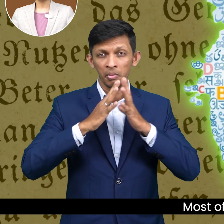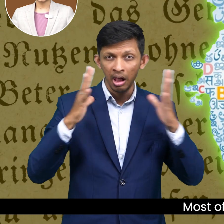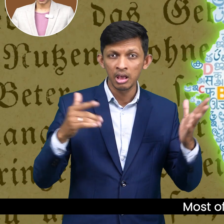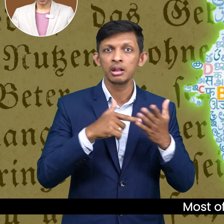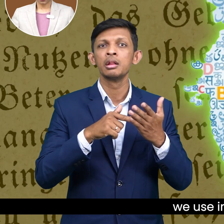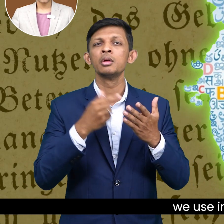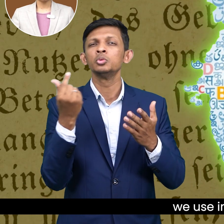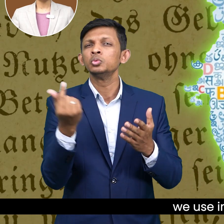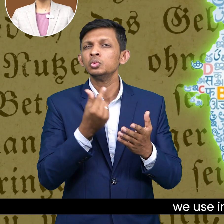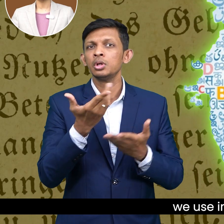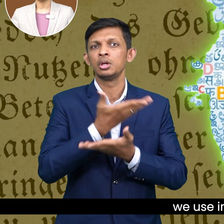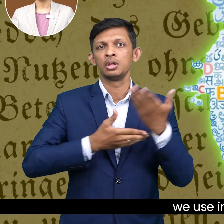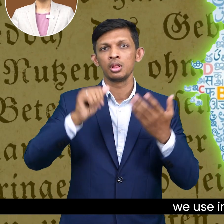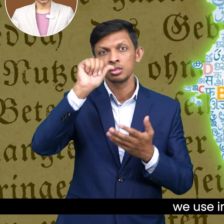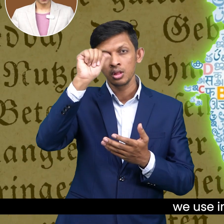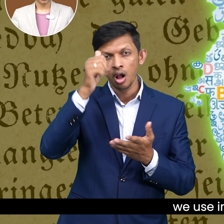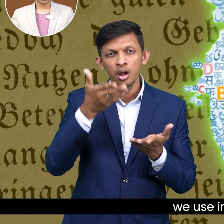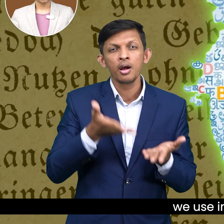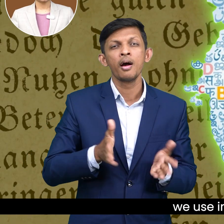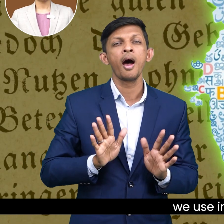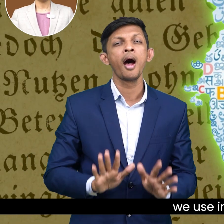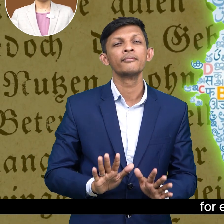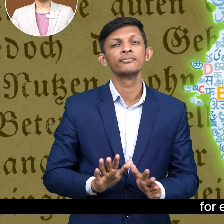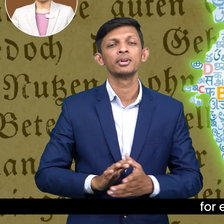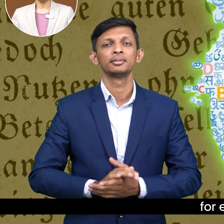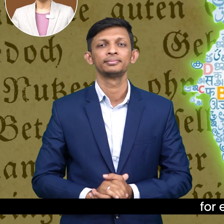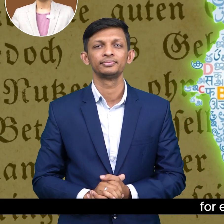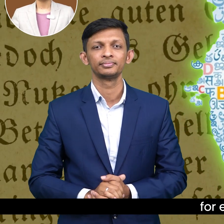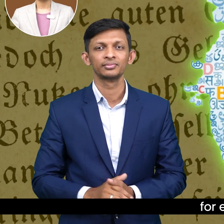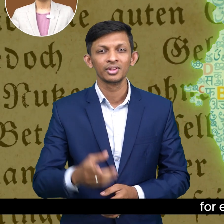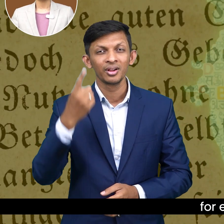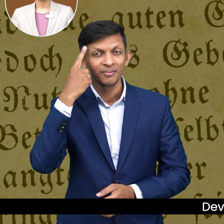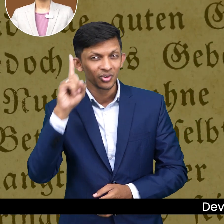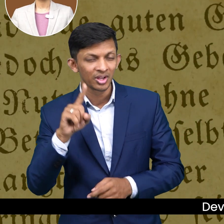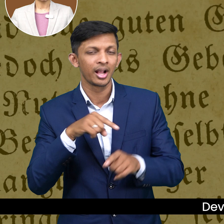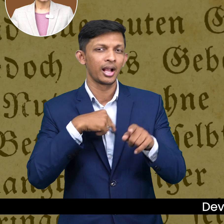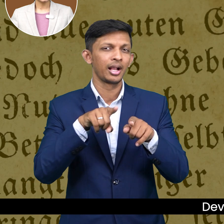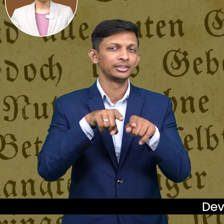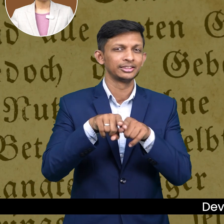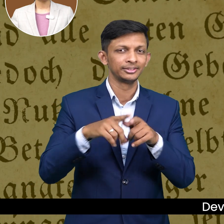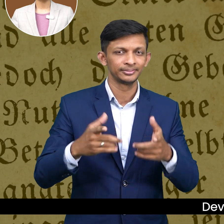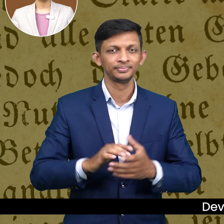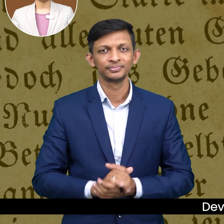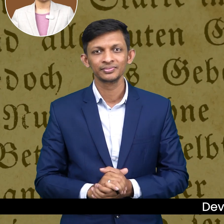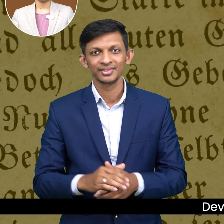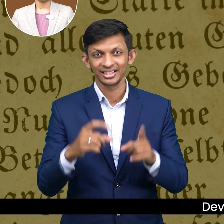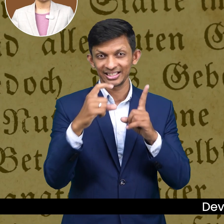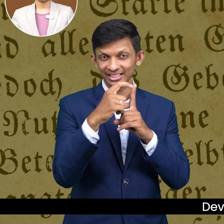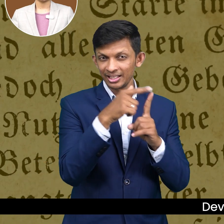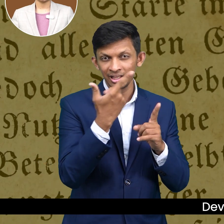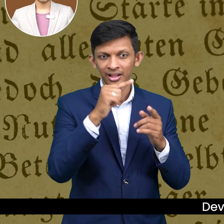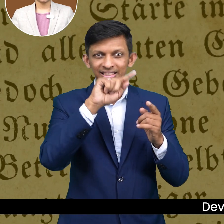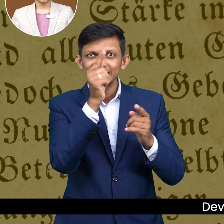Most of the scripts we use in India today. For example, Devanagari